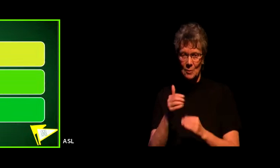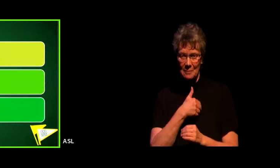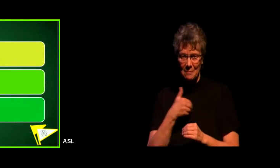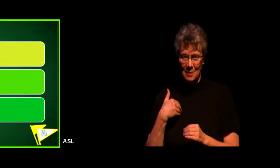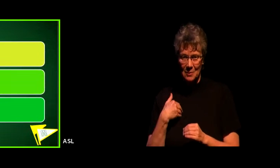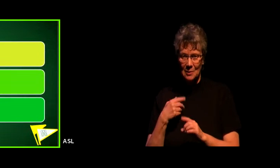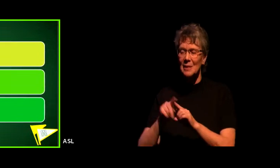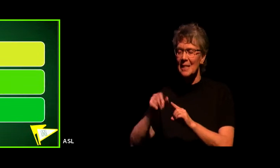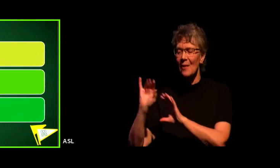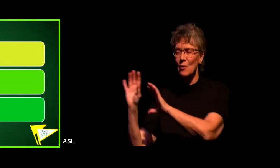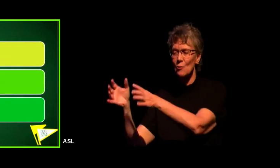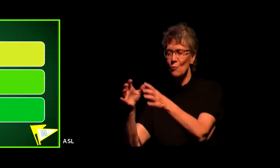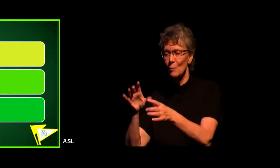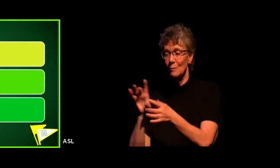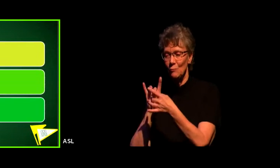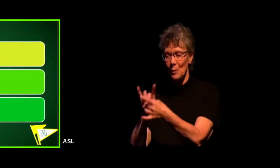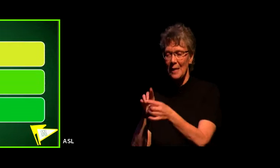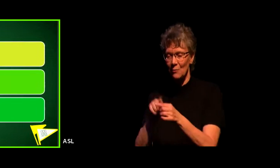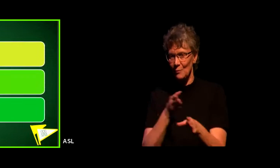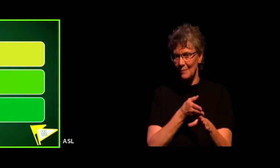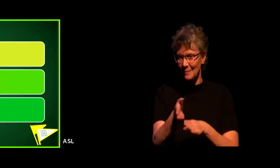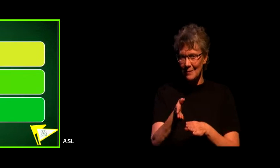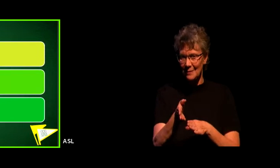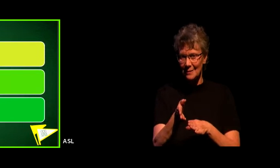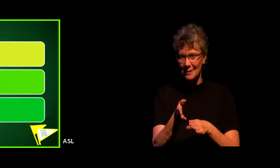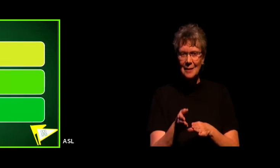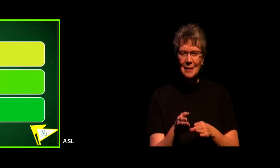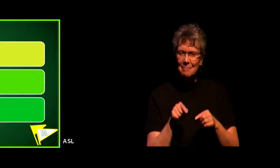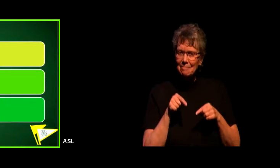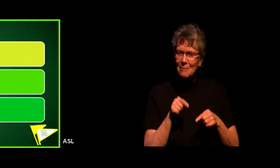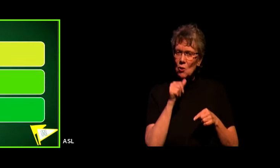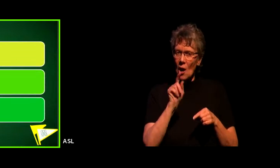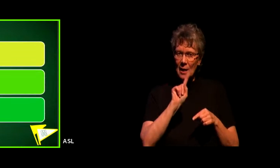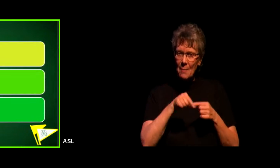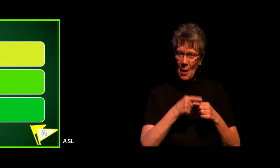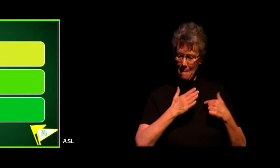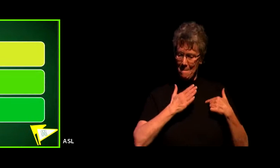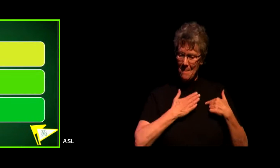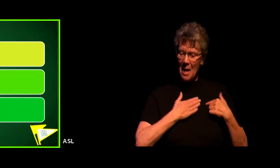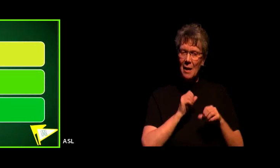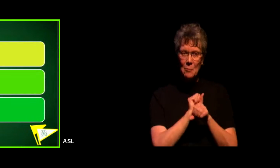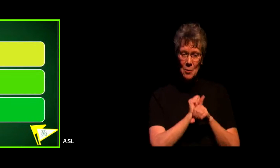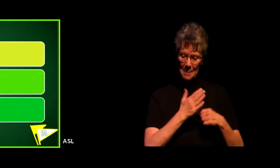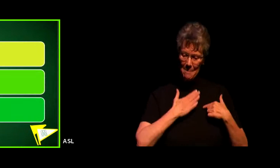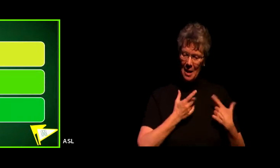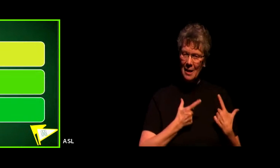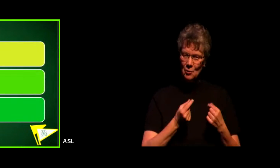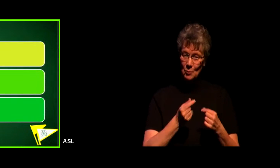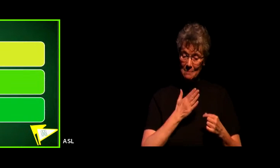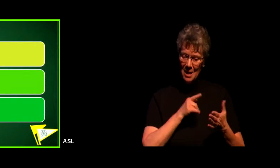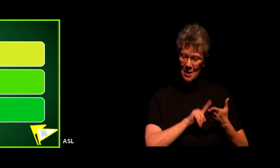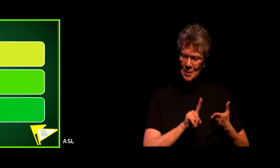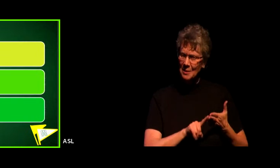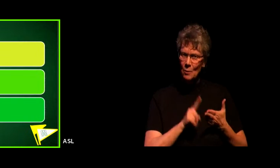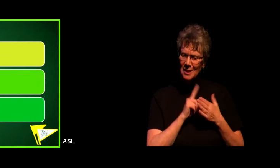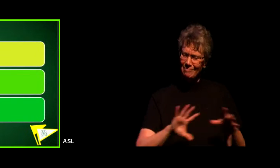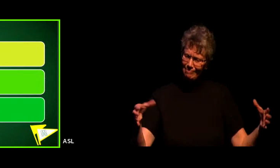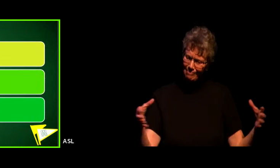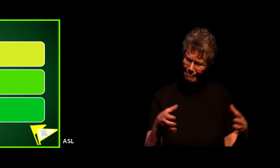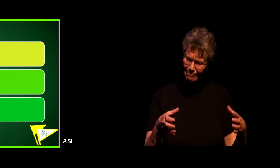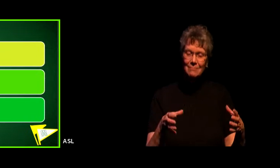archaeology. So this is not just about my scholarship or the scholarship of my students. This is about a real collective and wanting to make sure that we're moving in